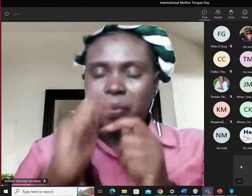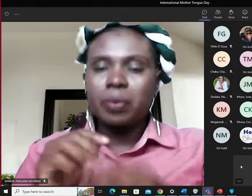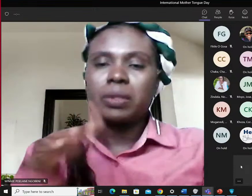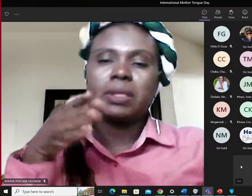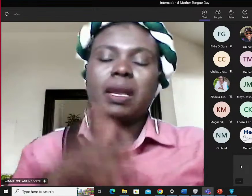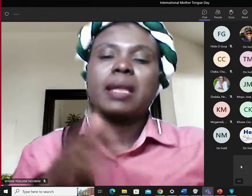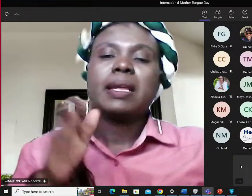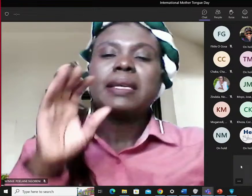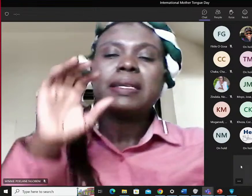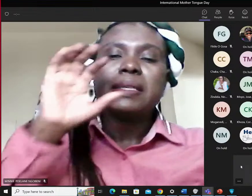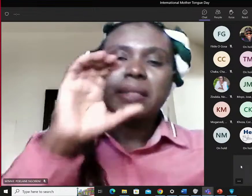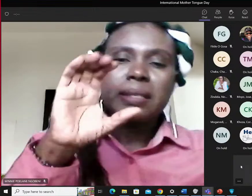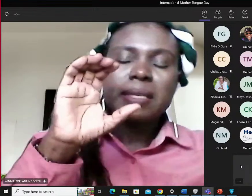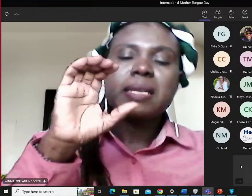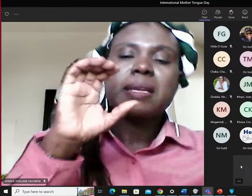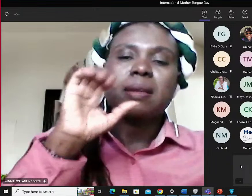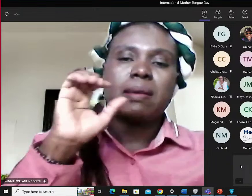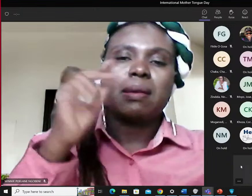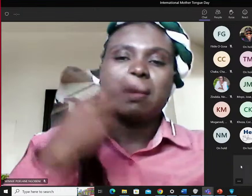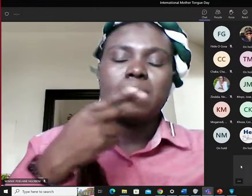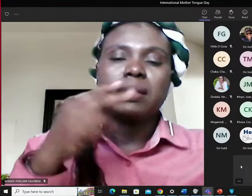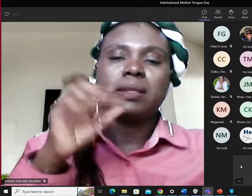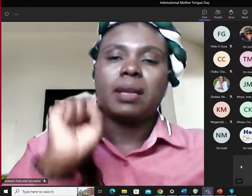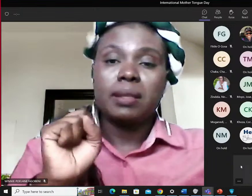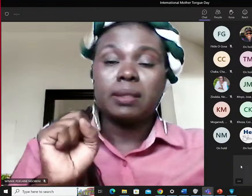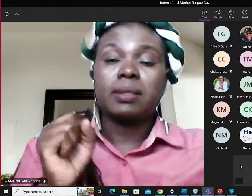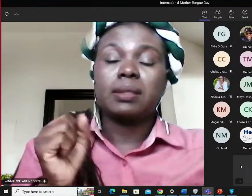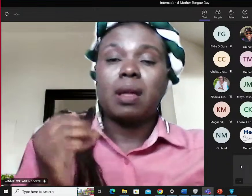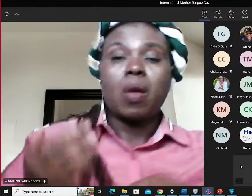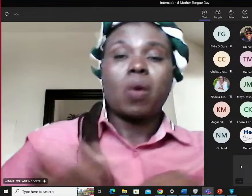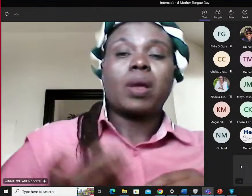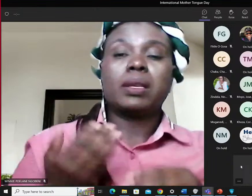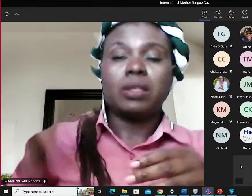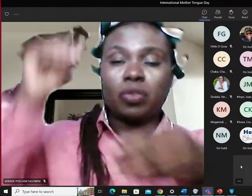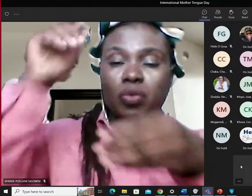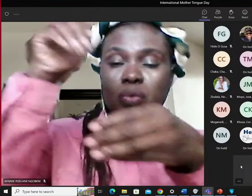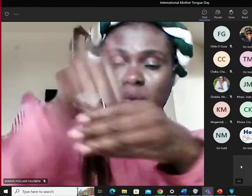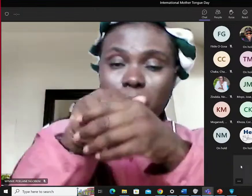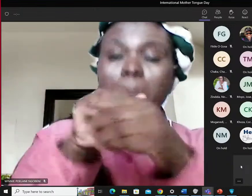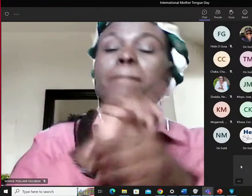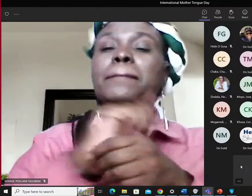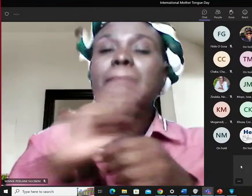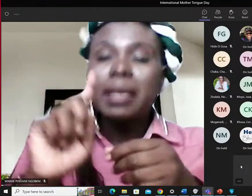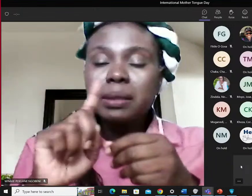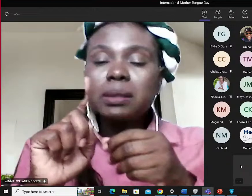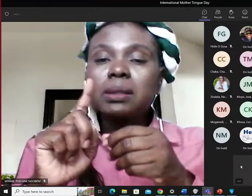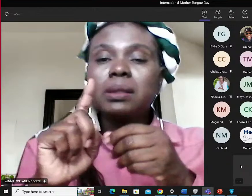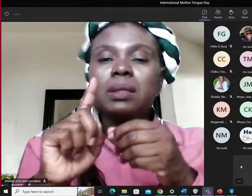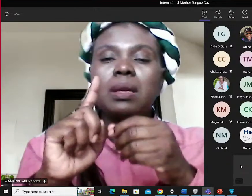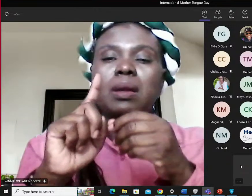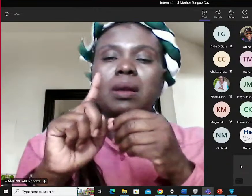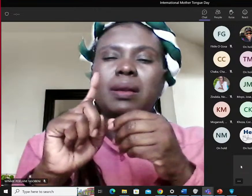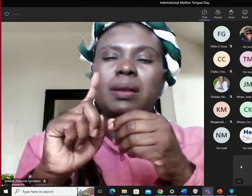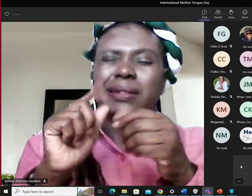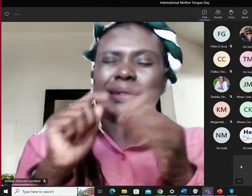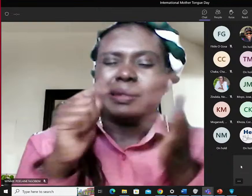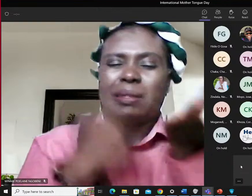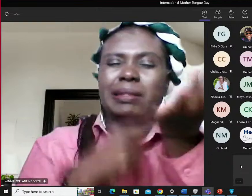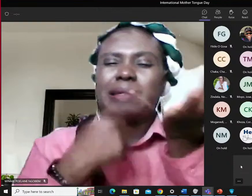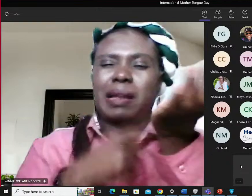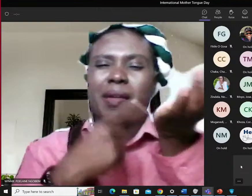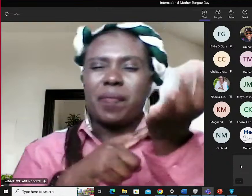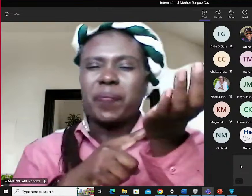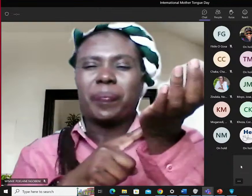CHS wanted to participate, but due to the time frames and